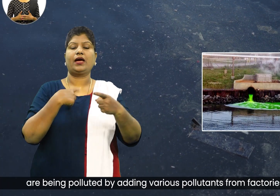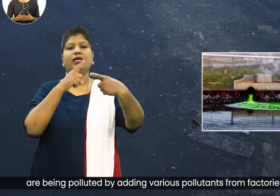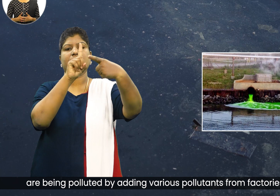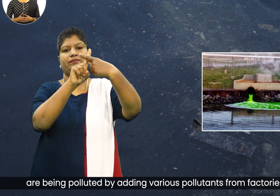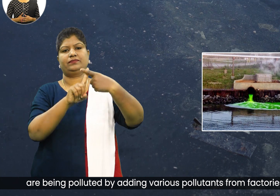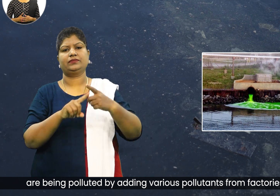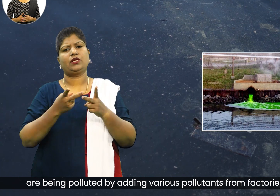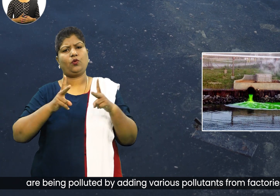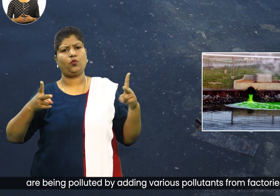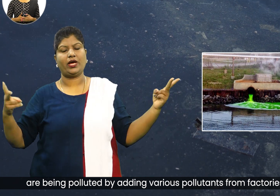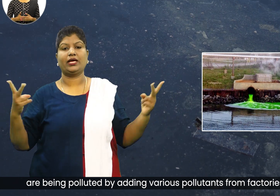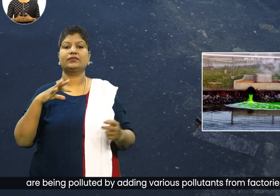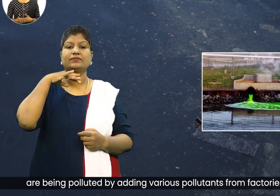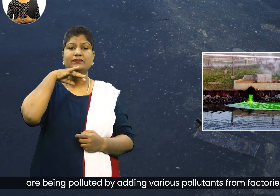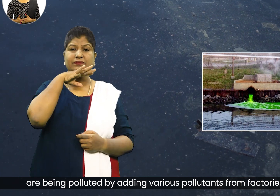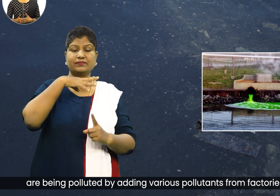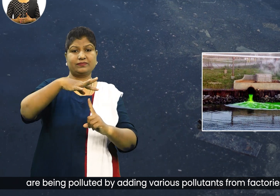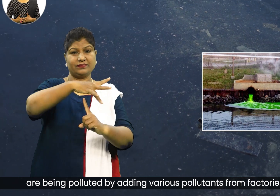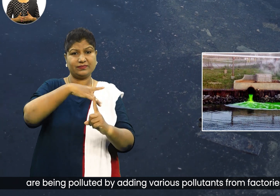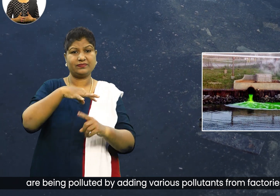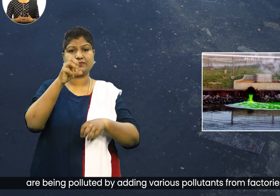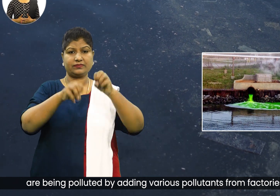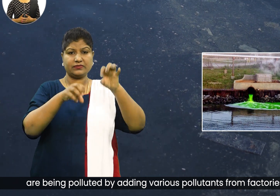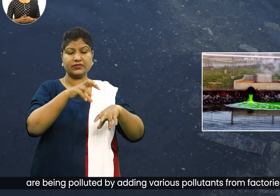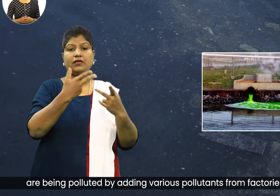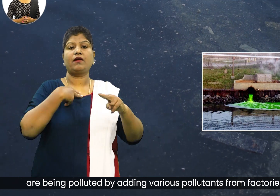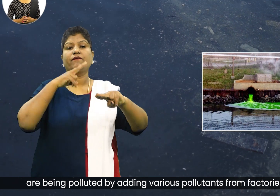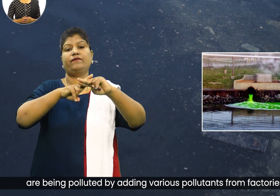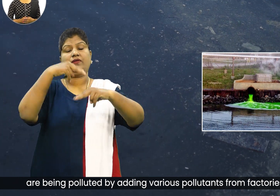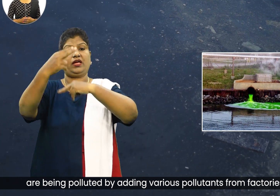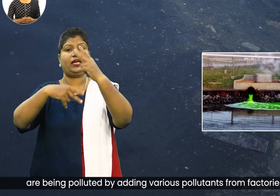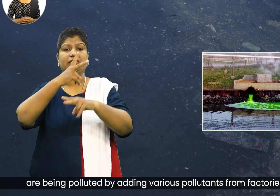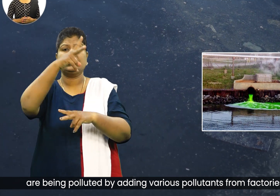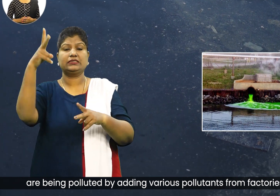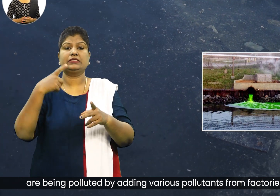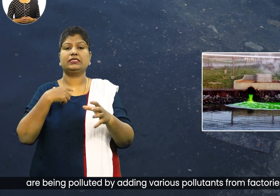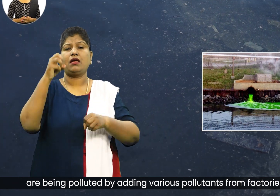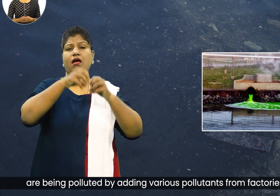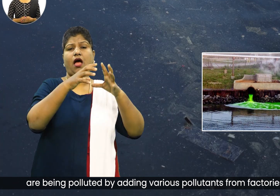various pollutants from factories and garbage.